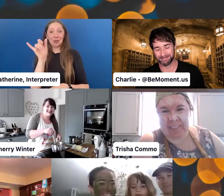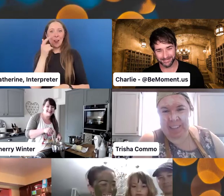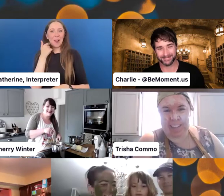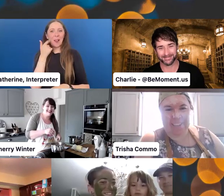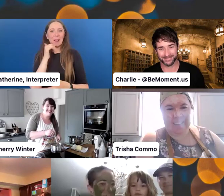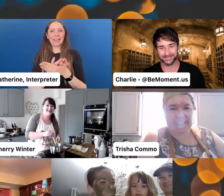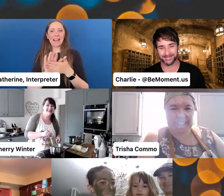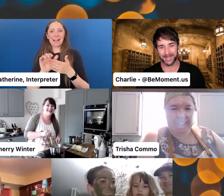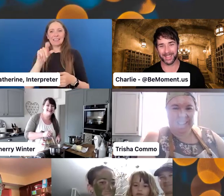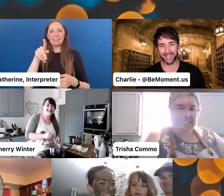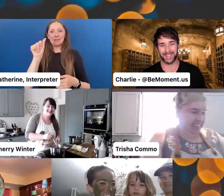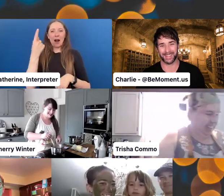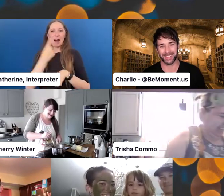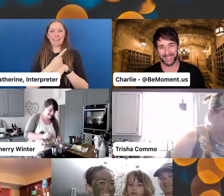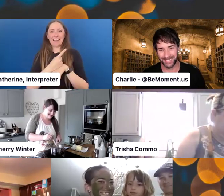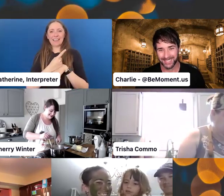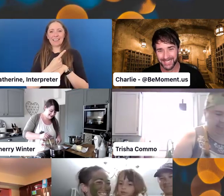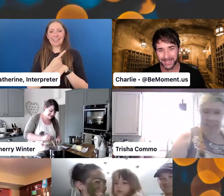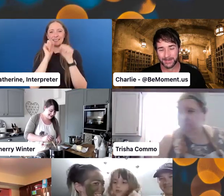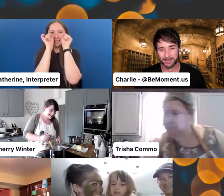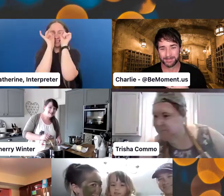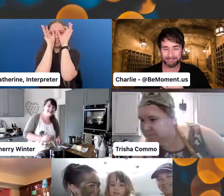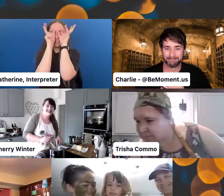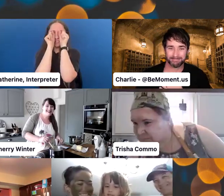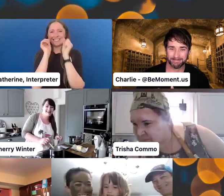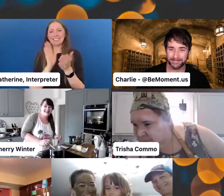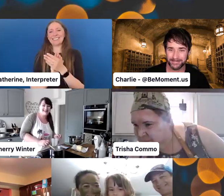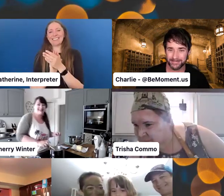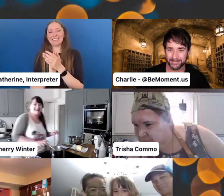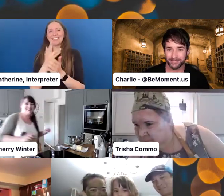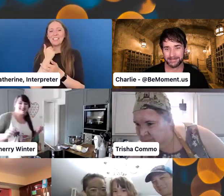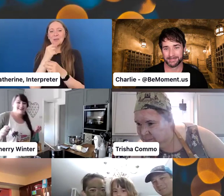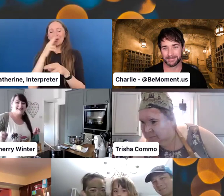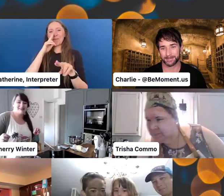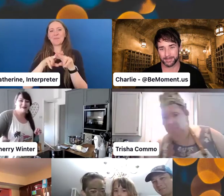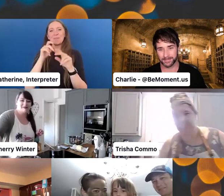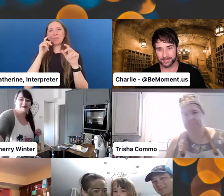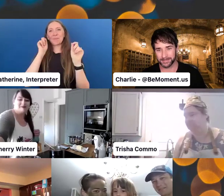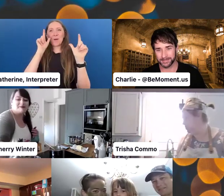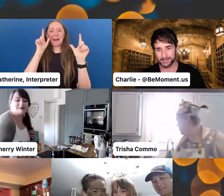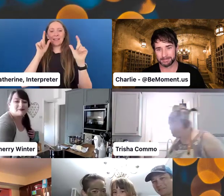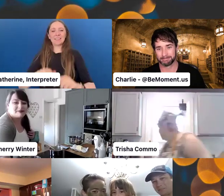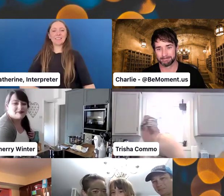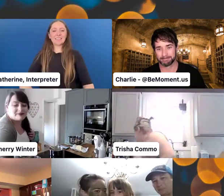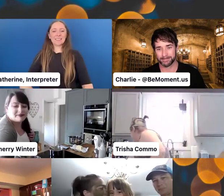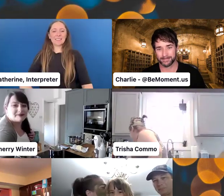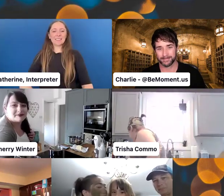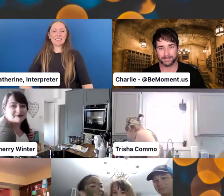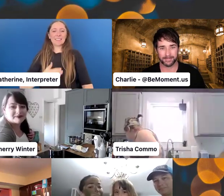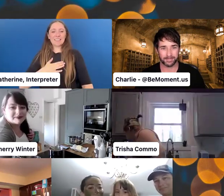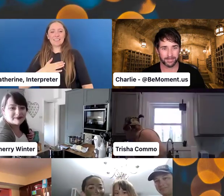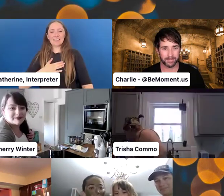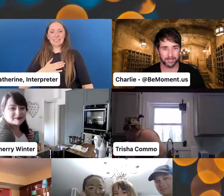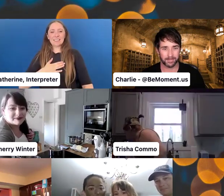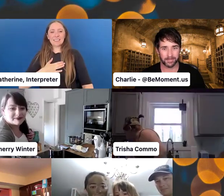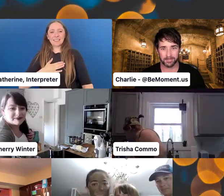spa day. That's amazing. Thanks, guys. What a fun surprise. Thank you. All right, let's